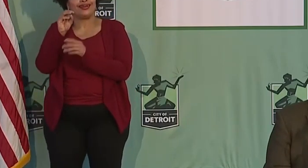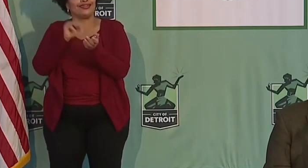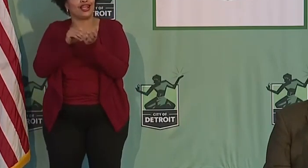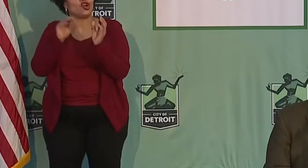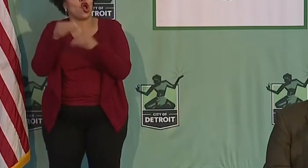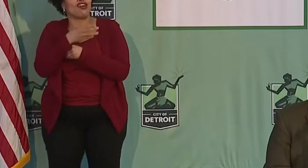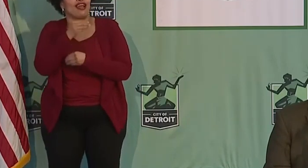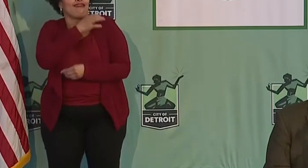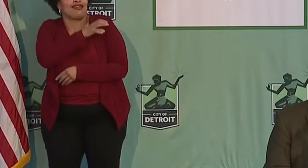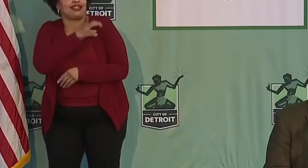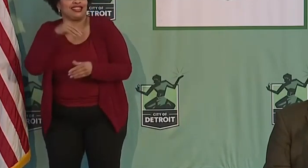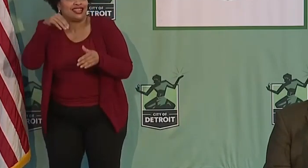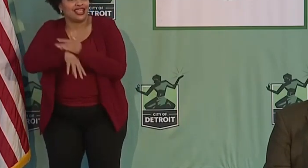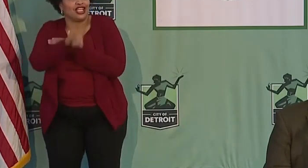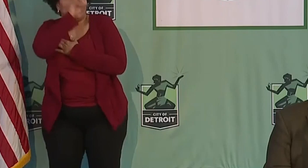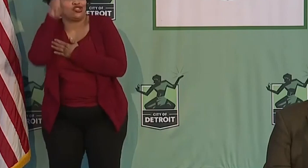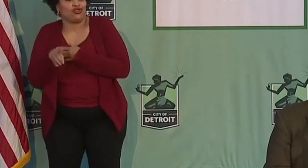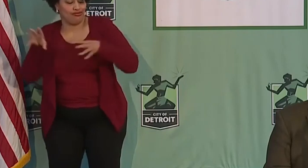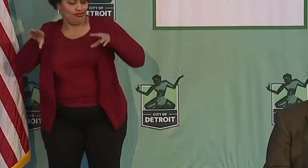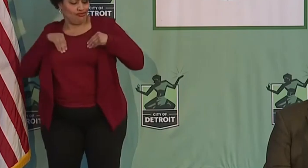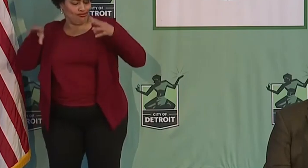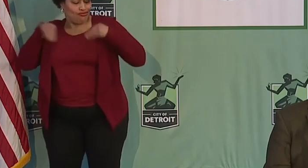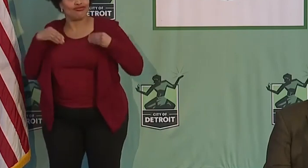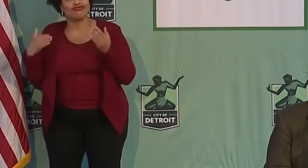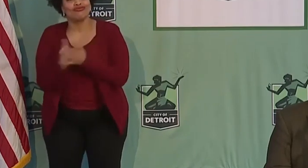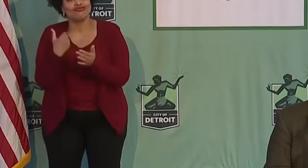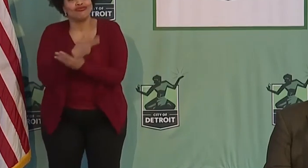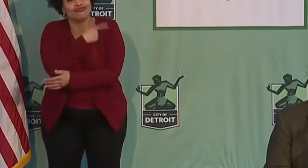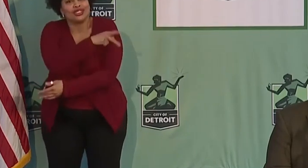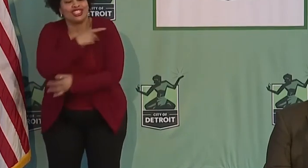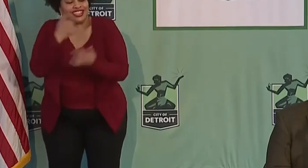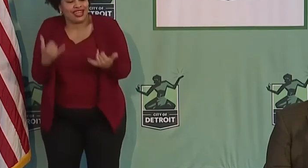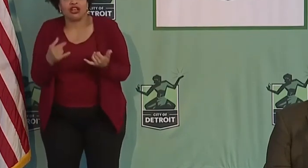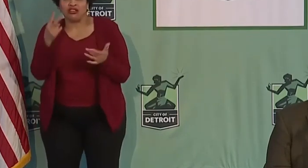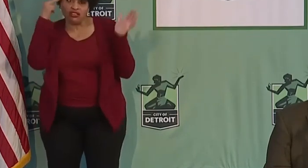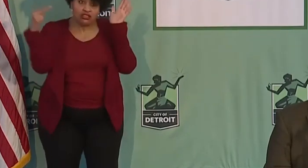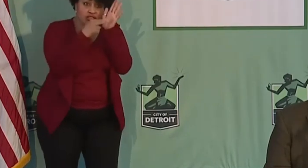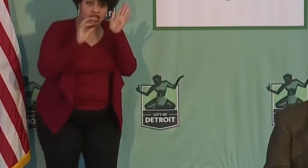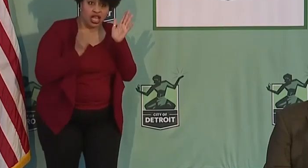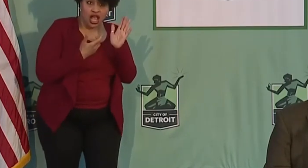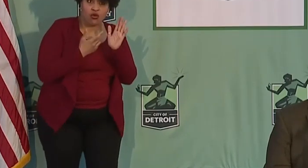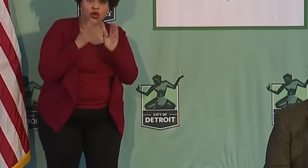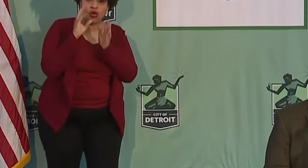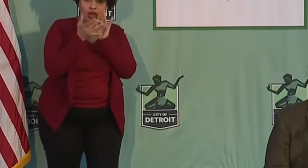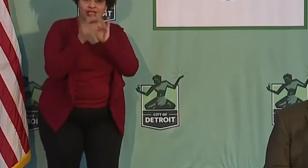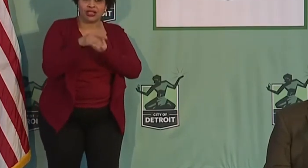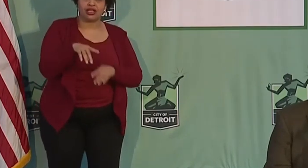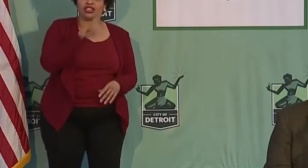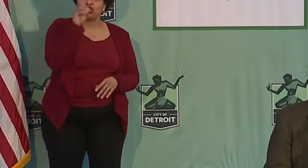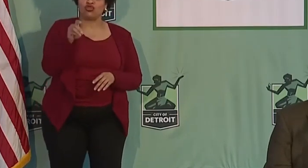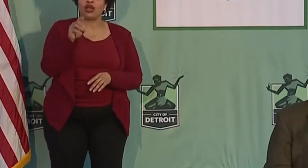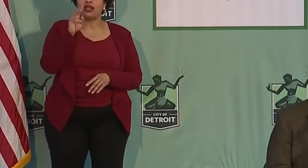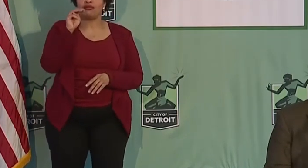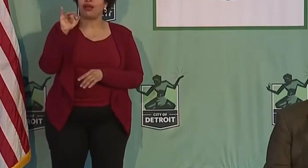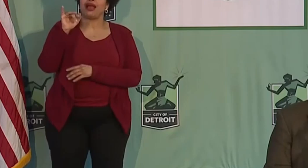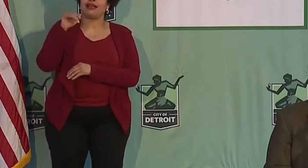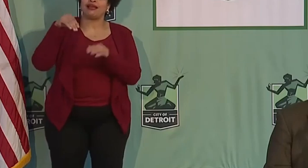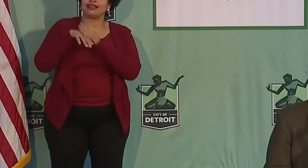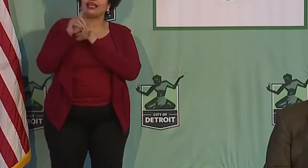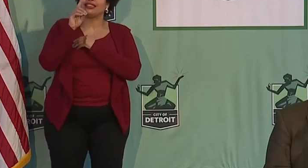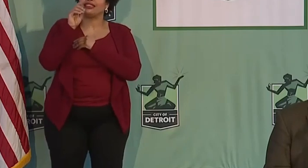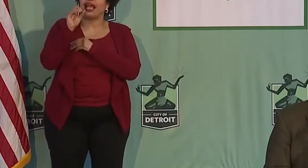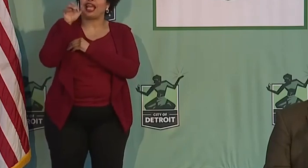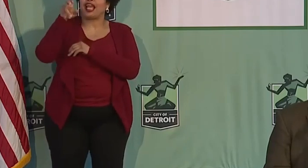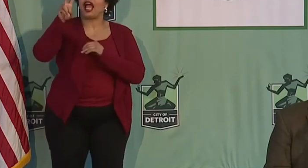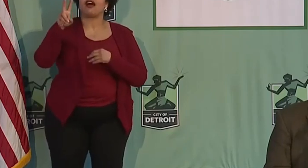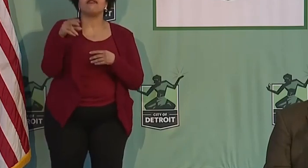the city of Detroit taking new patients today. They're on our website at DetroitMI.gov. Two-thirds of them have promised